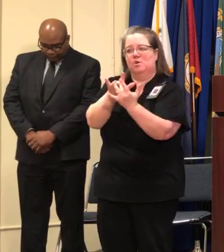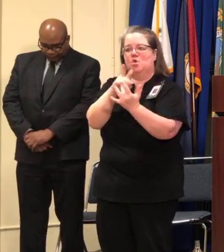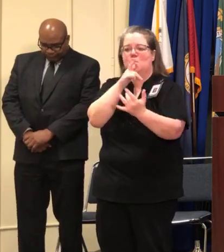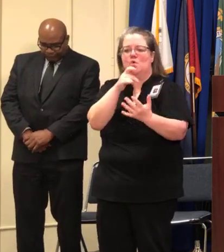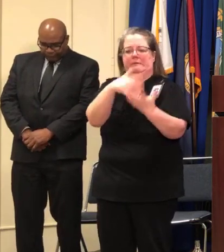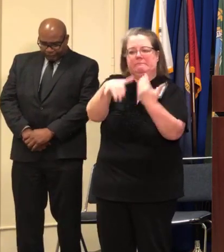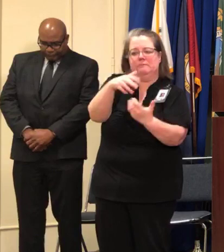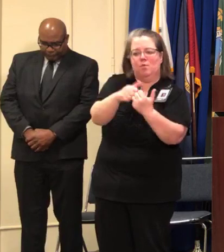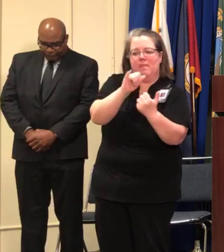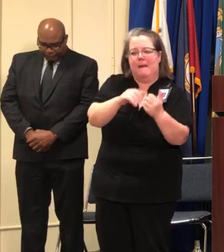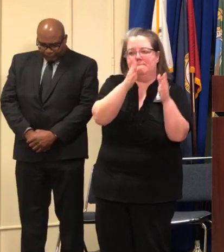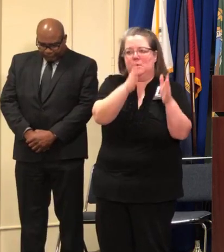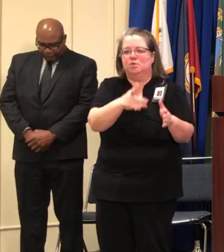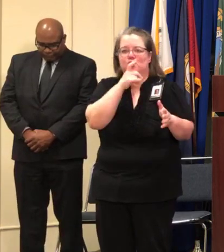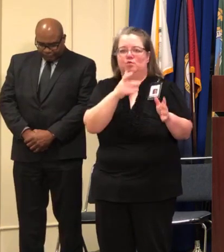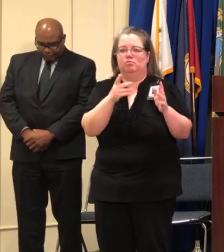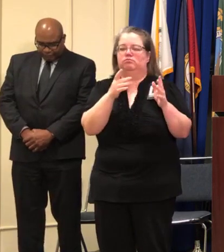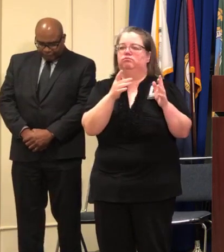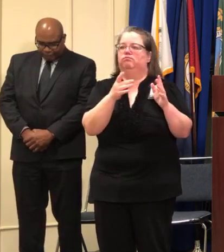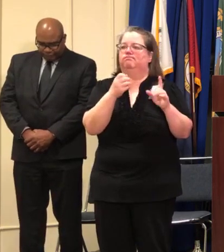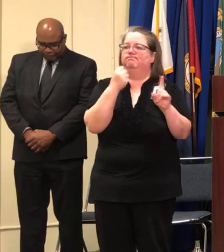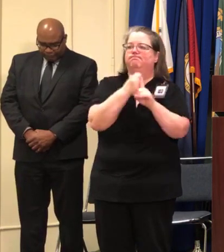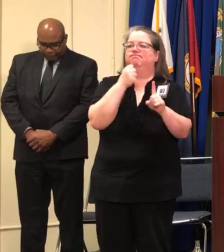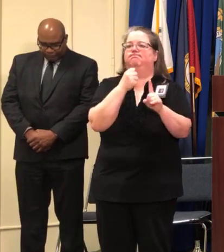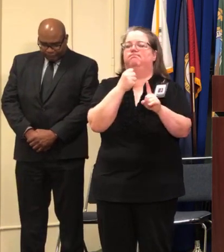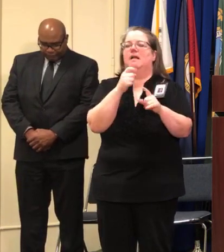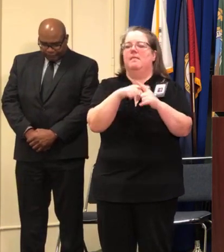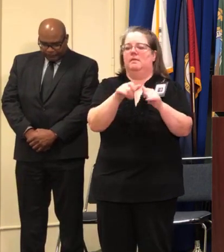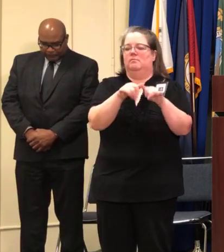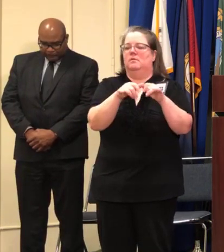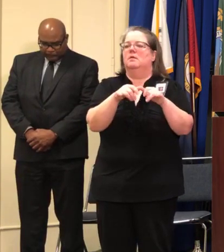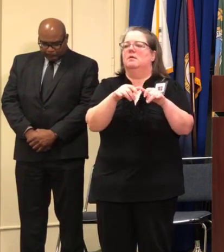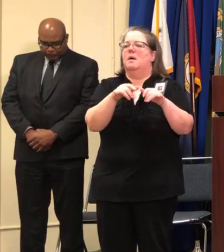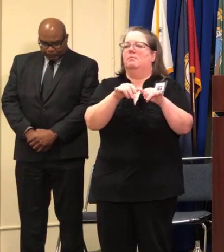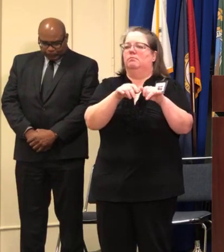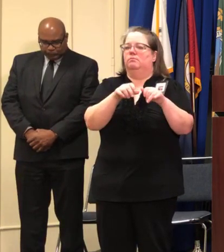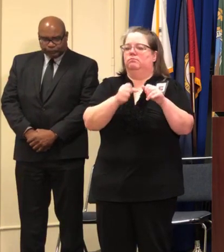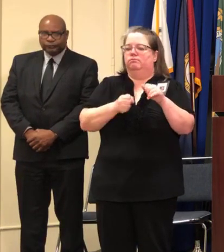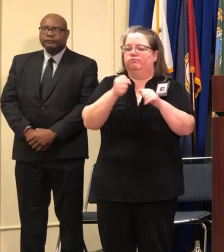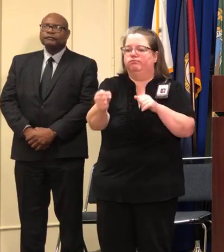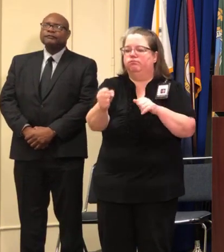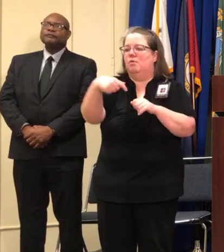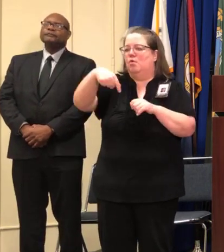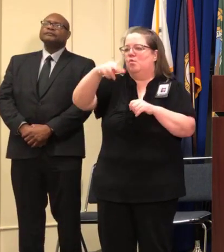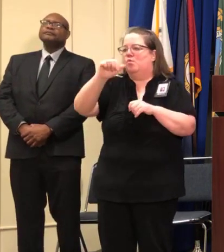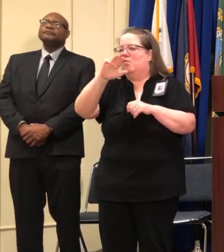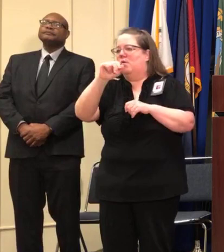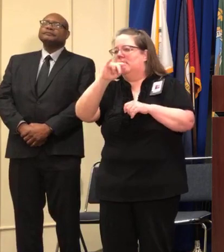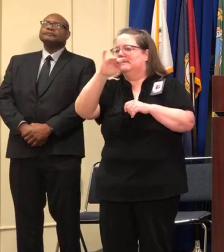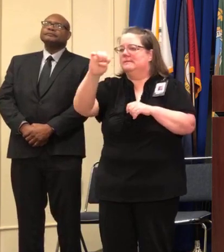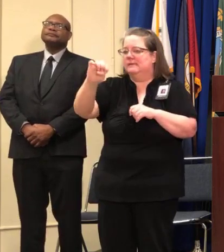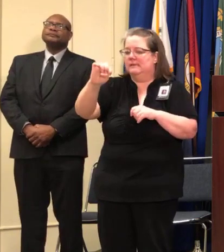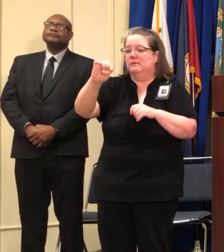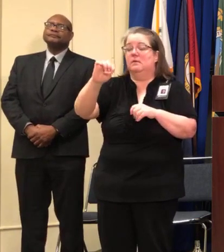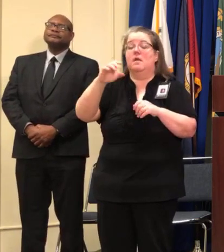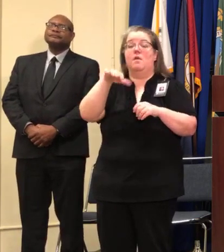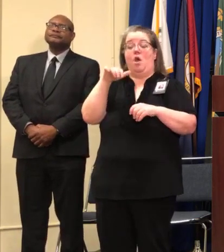investigations, identify others that are at risk, and put them in quarantine very, very quickly. The other is the